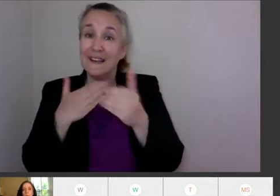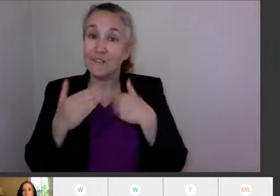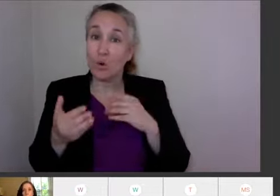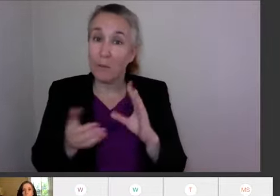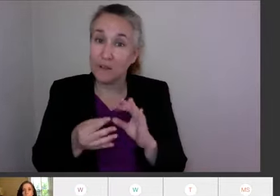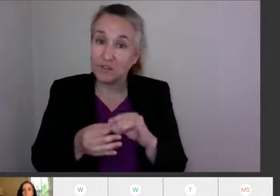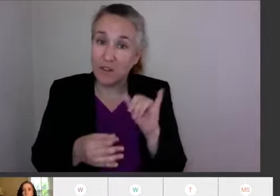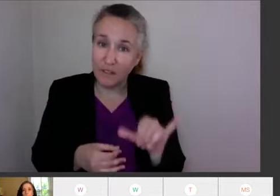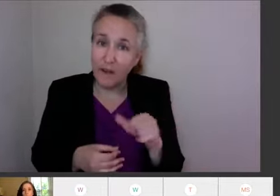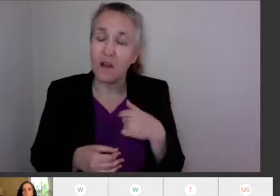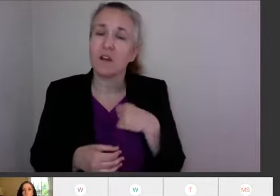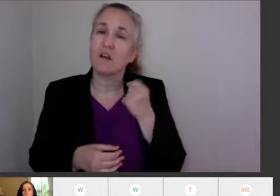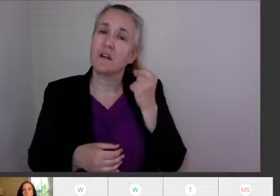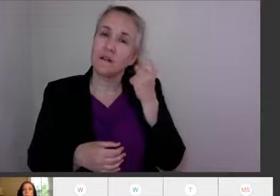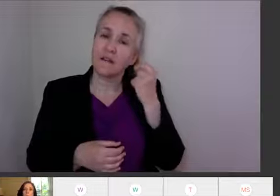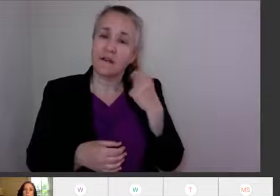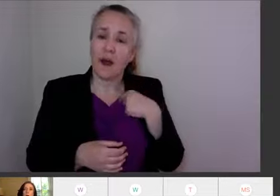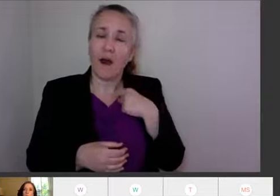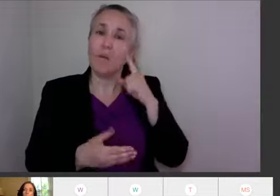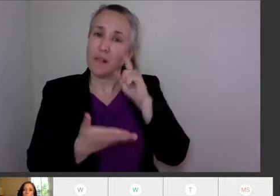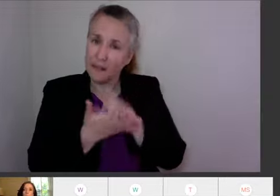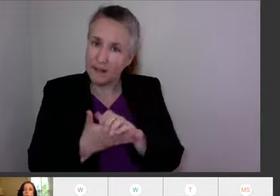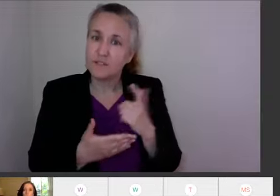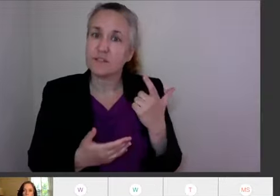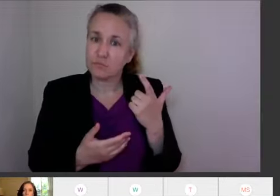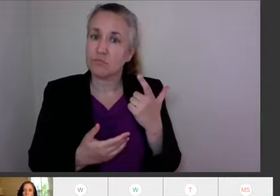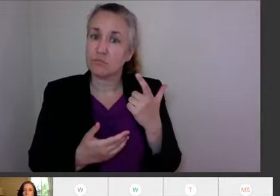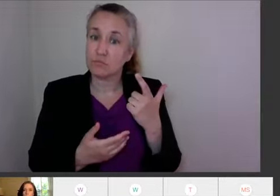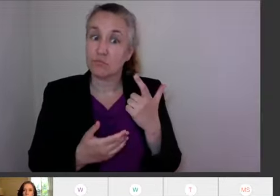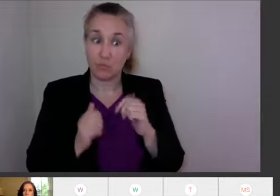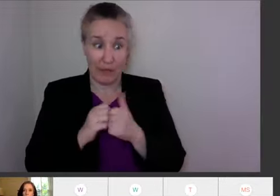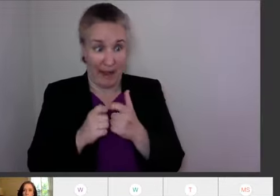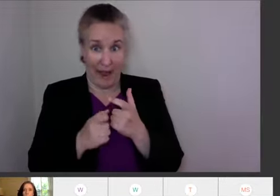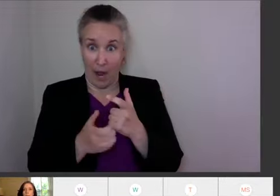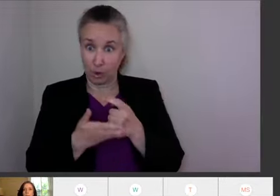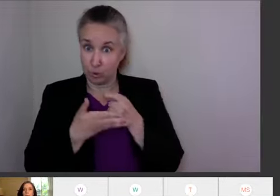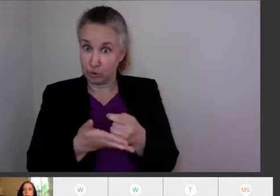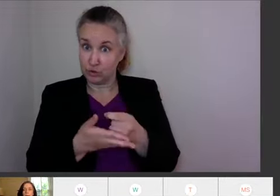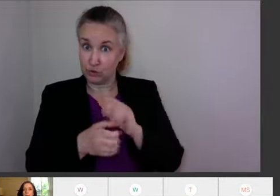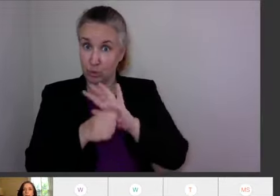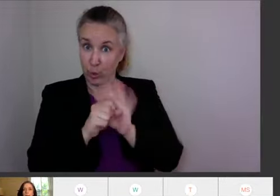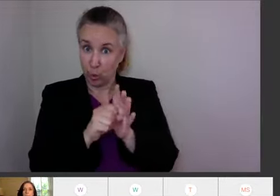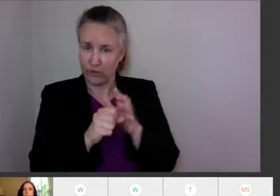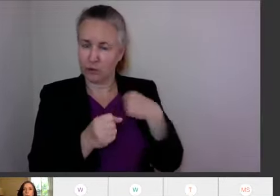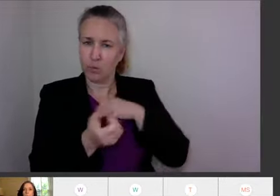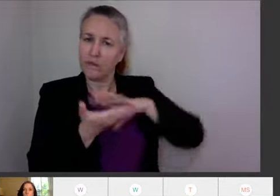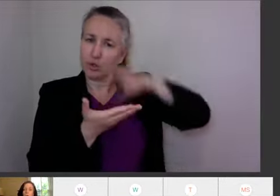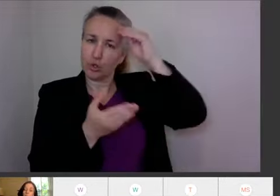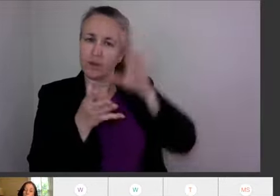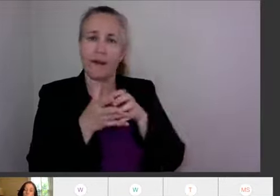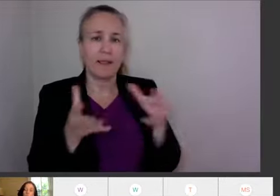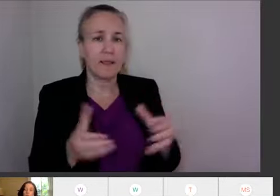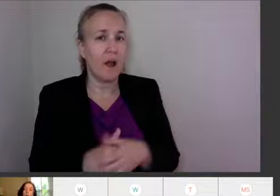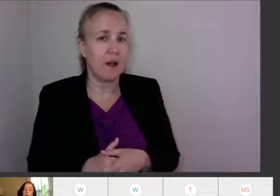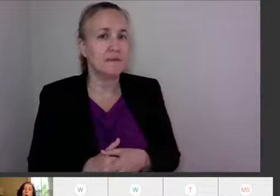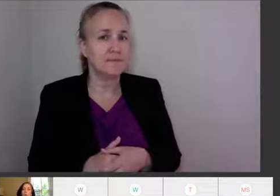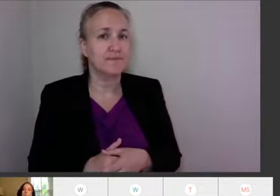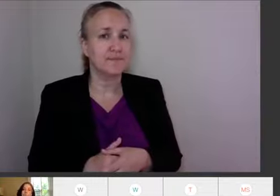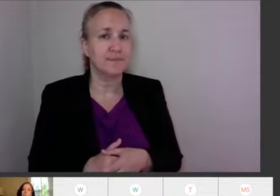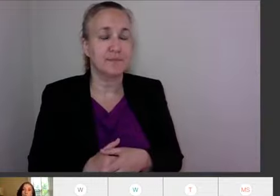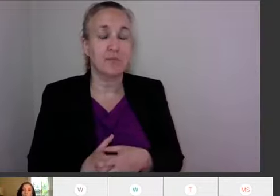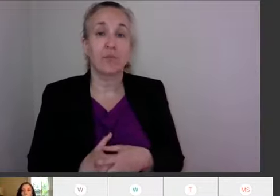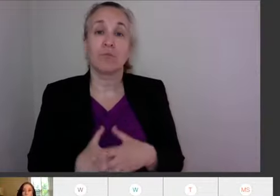do believe that we've learned a lot about how to treat this disease. And I think that there have been, while there's